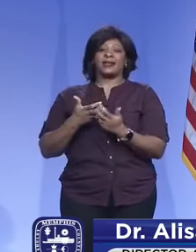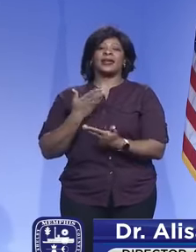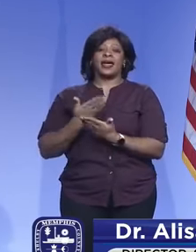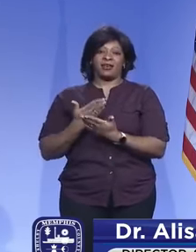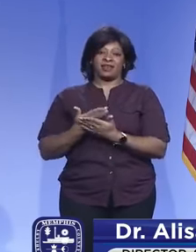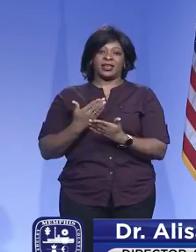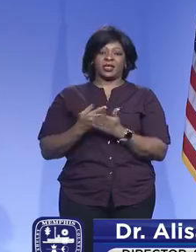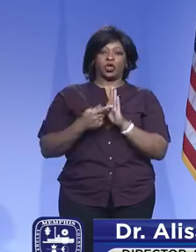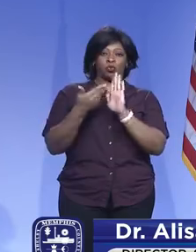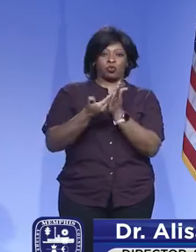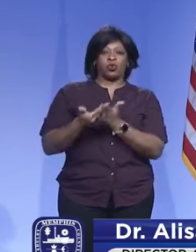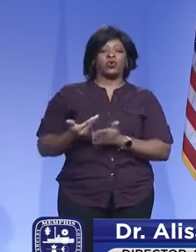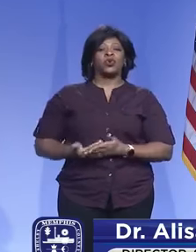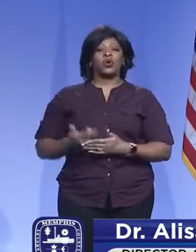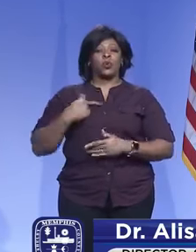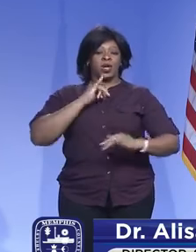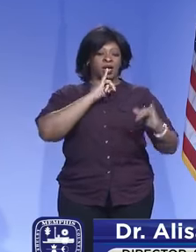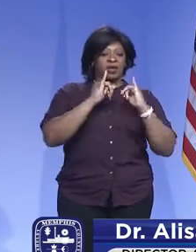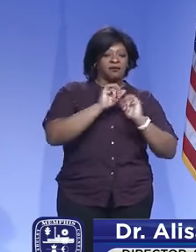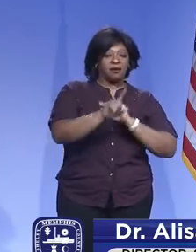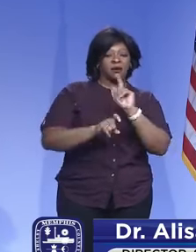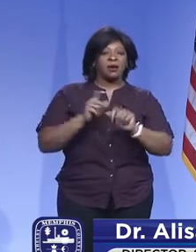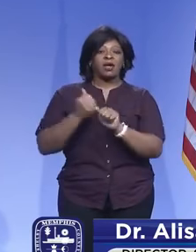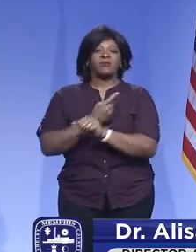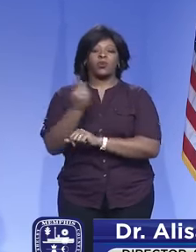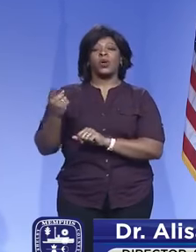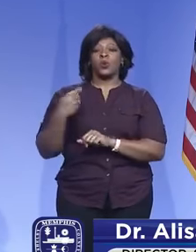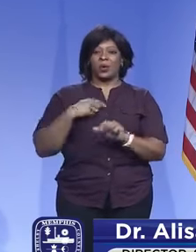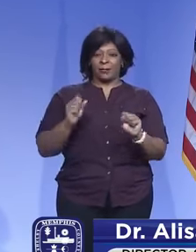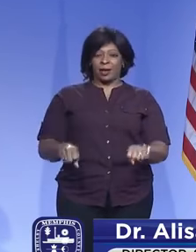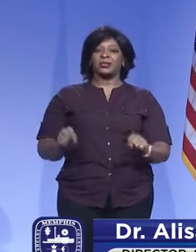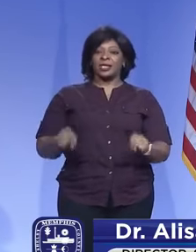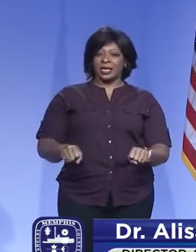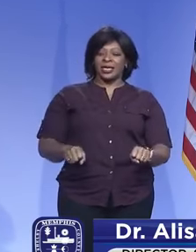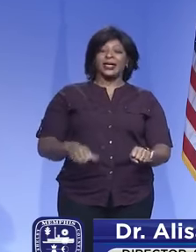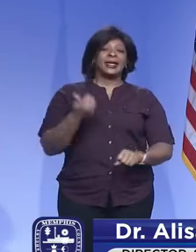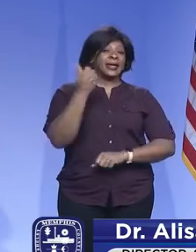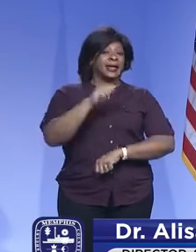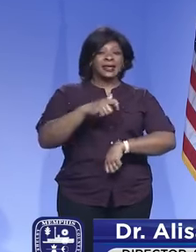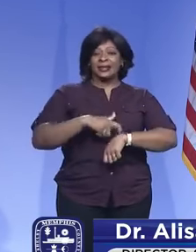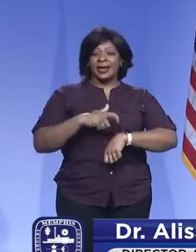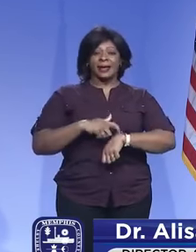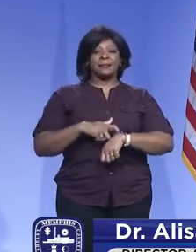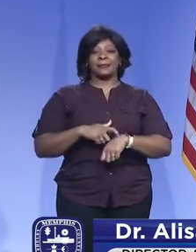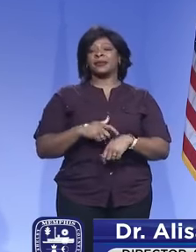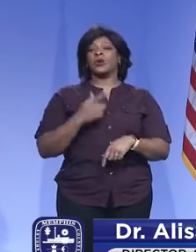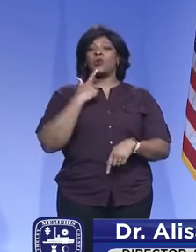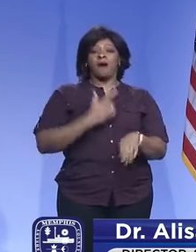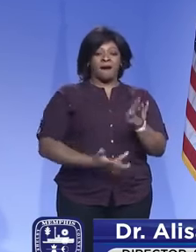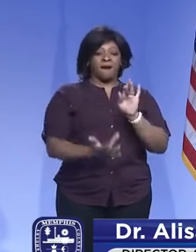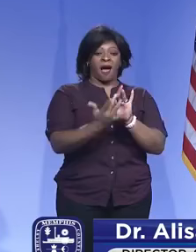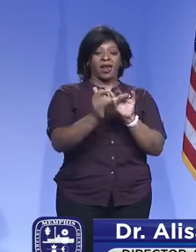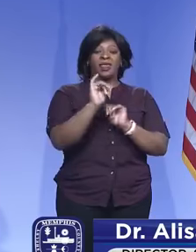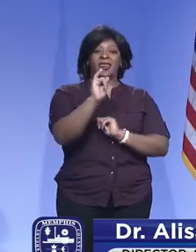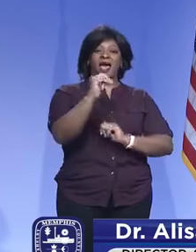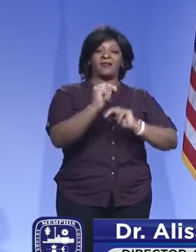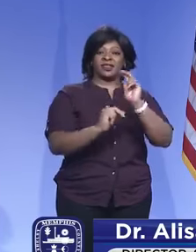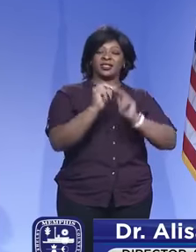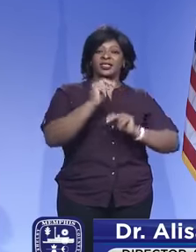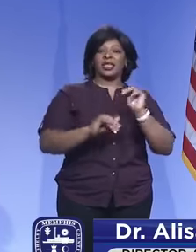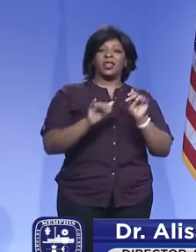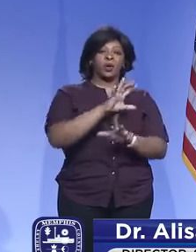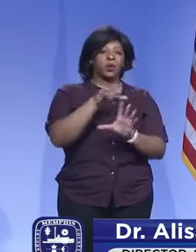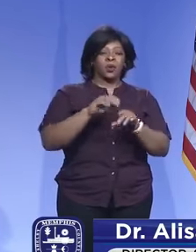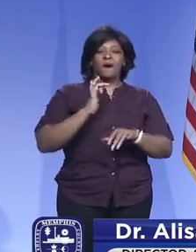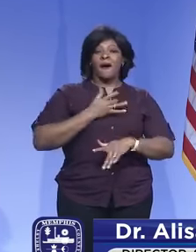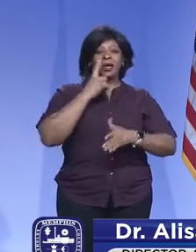sure that we are interviewing everyone that we can that at any point had contact with that facility. That includes